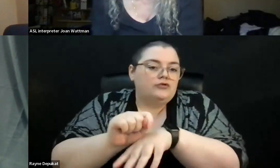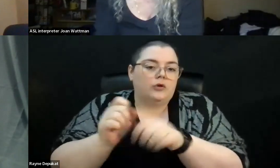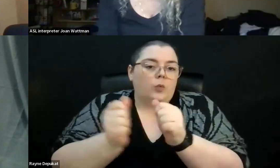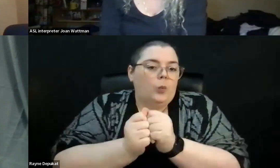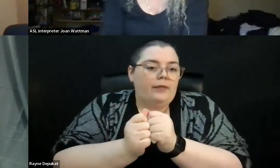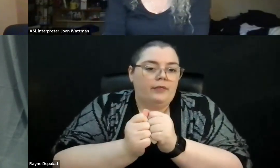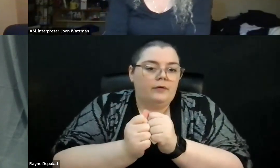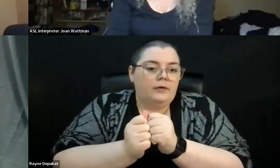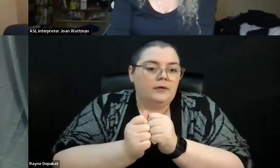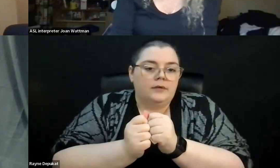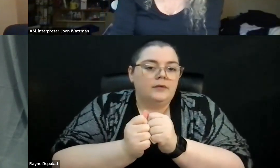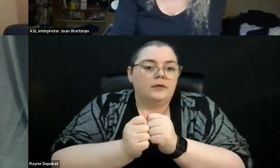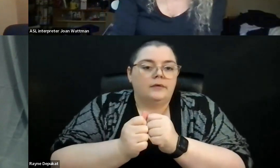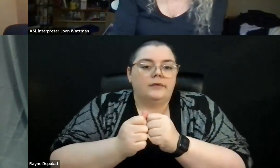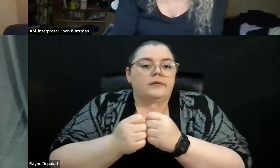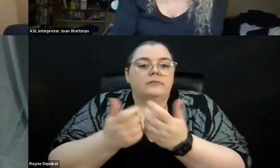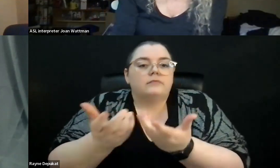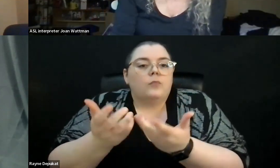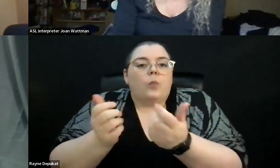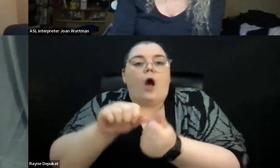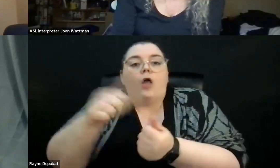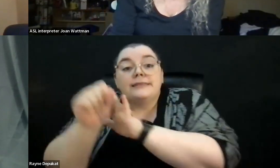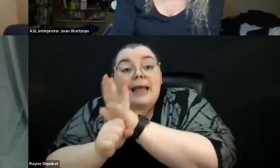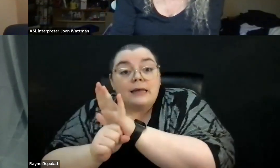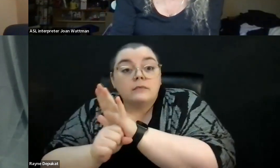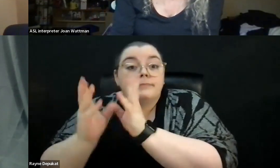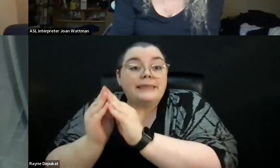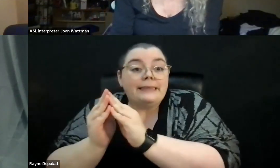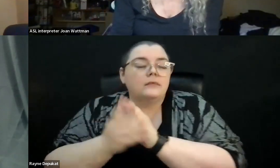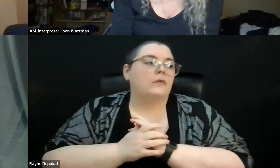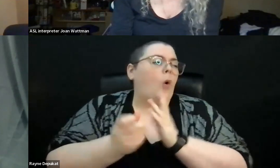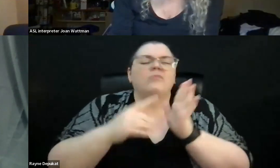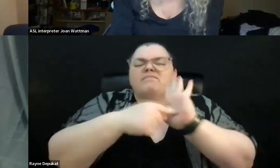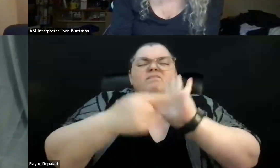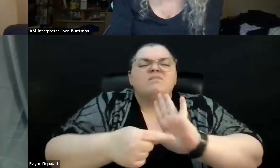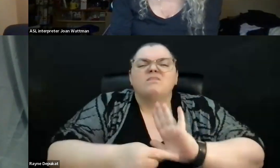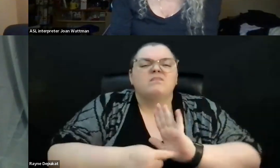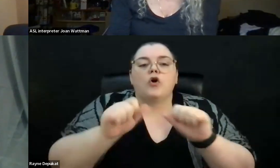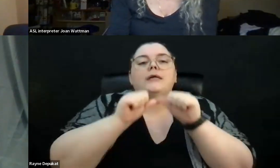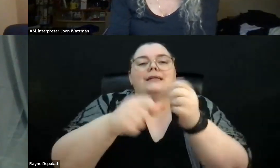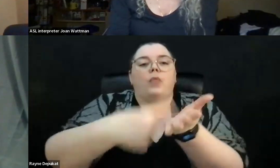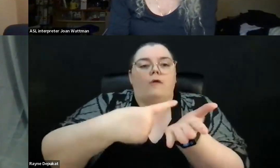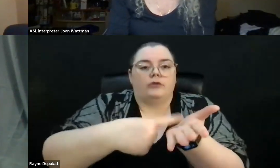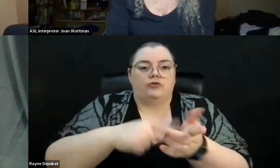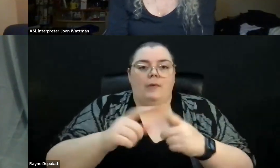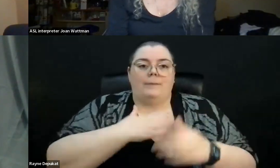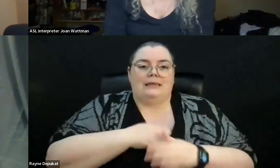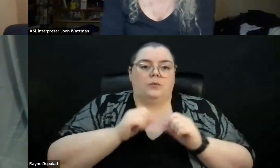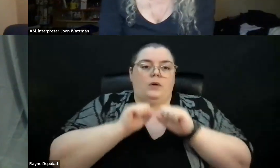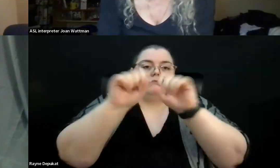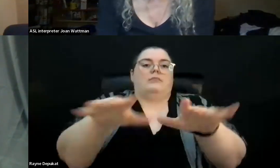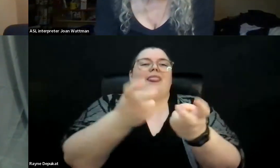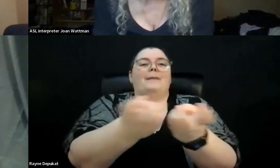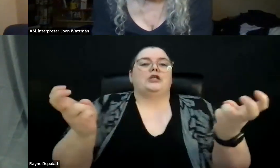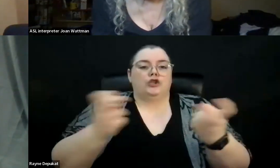we could have a consulting with some other places that have had successes who could